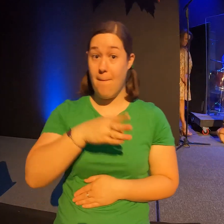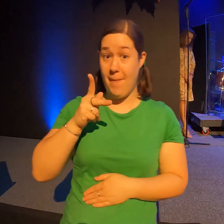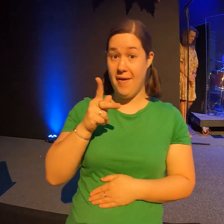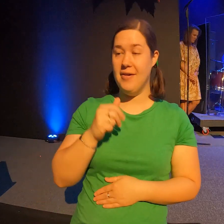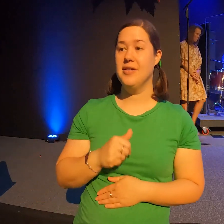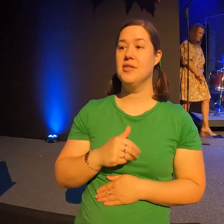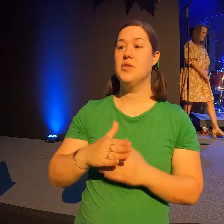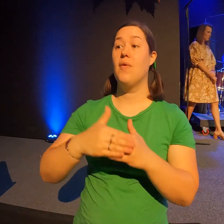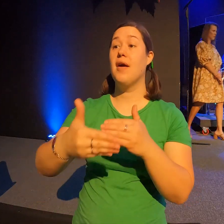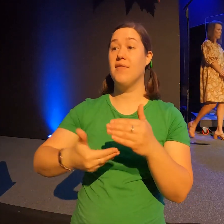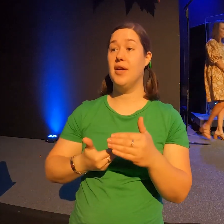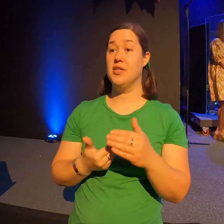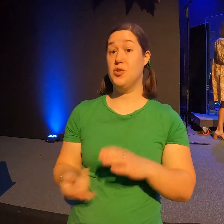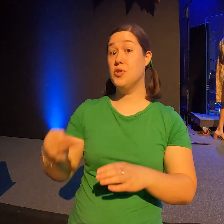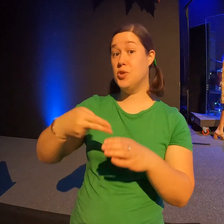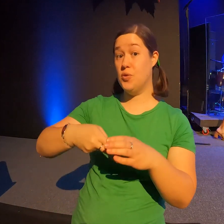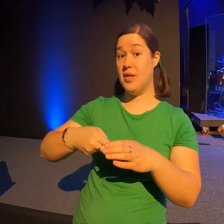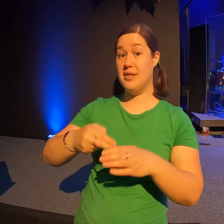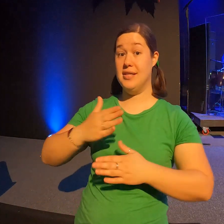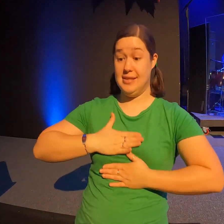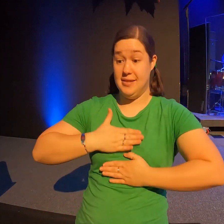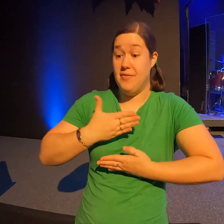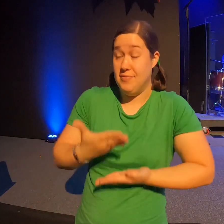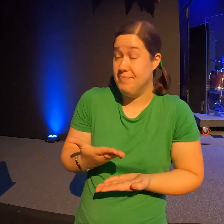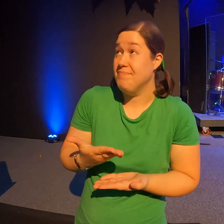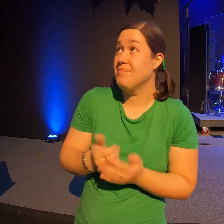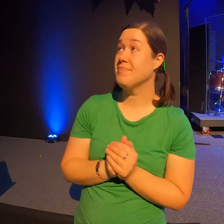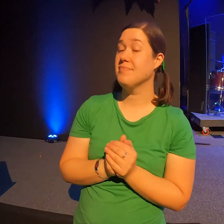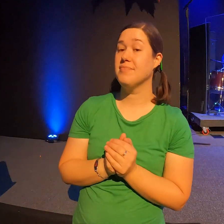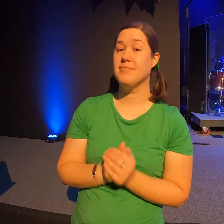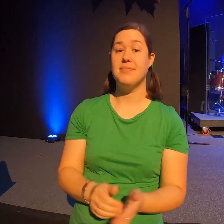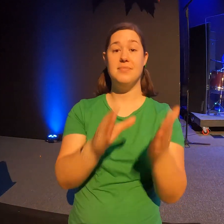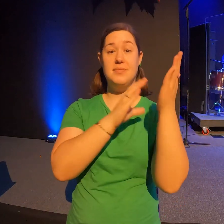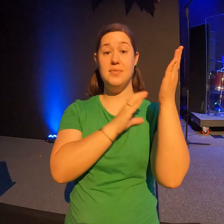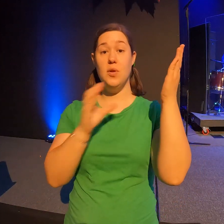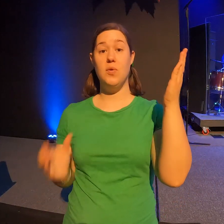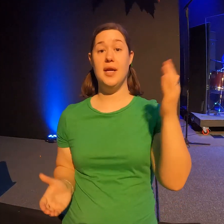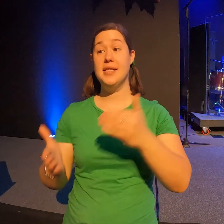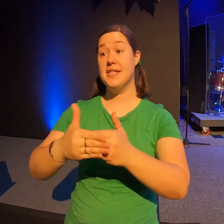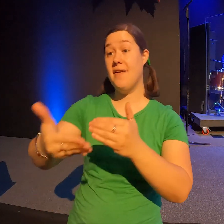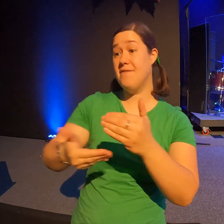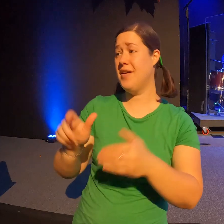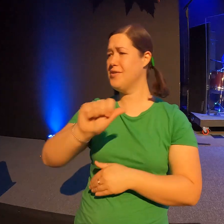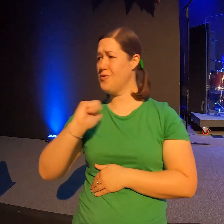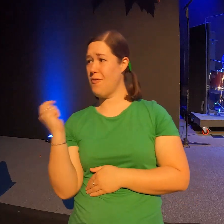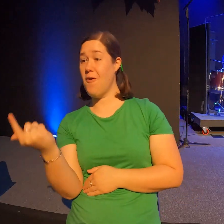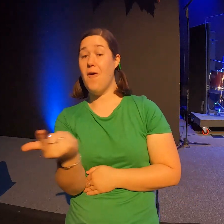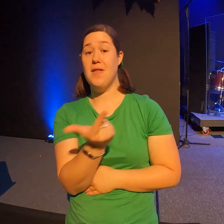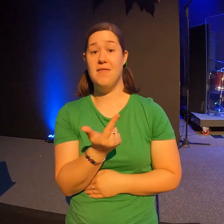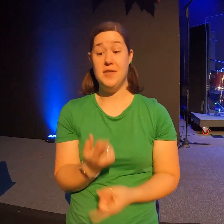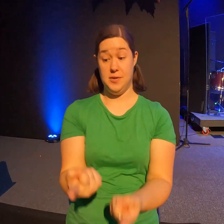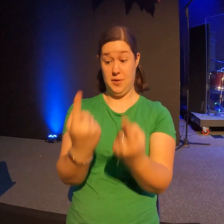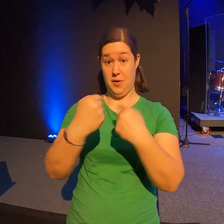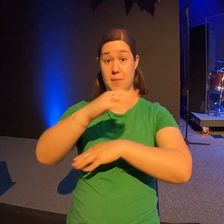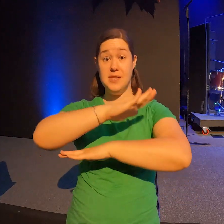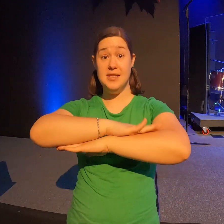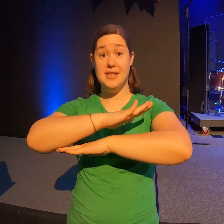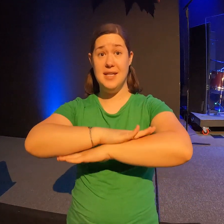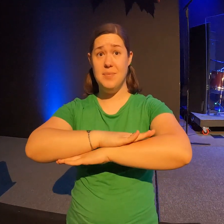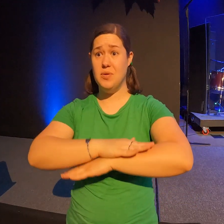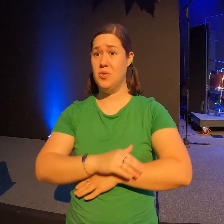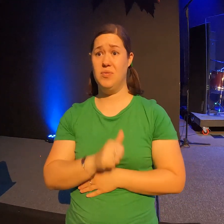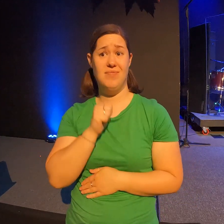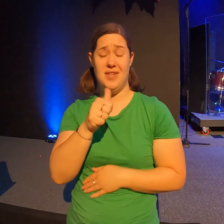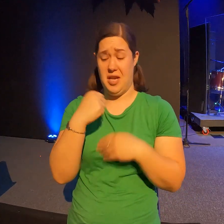this confession. And so Christ invites all of us to come to the table who have not loved